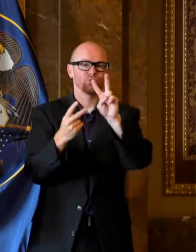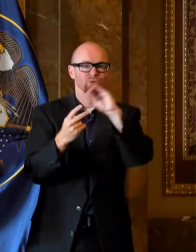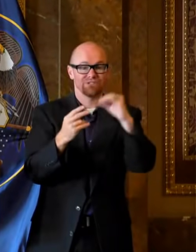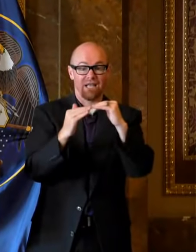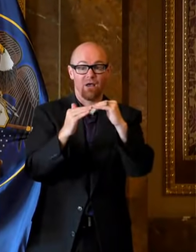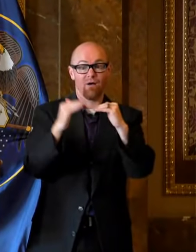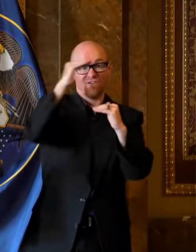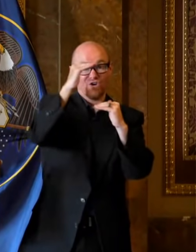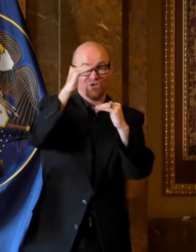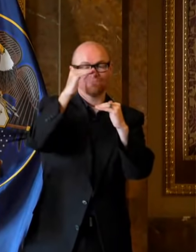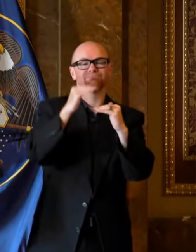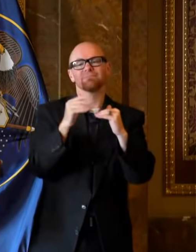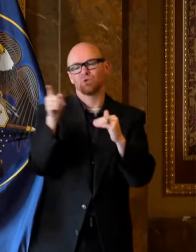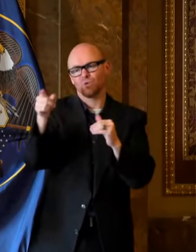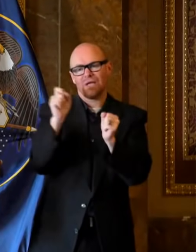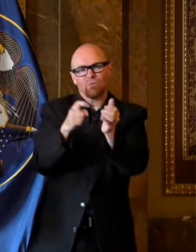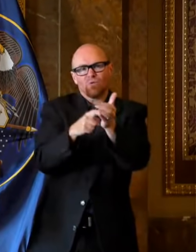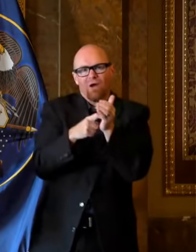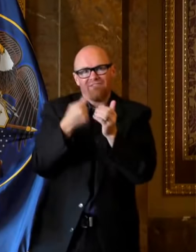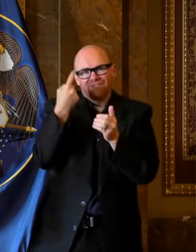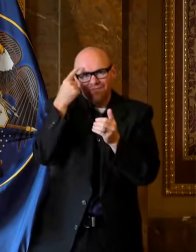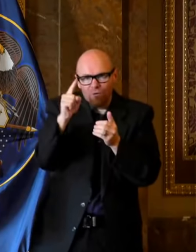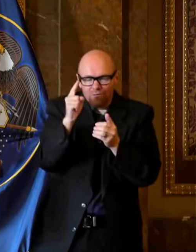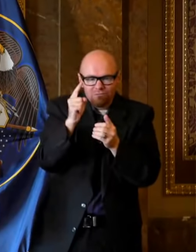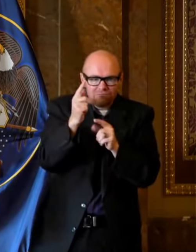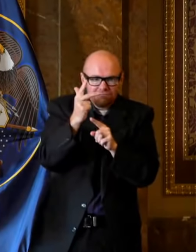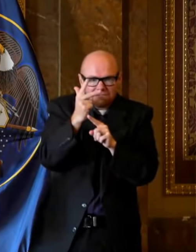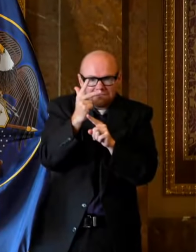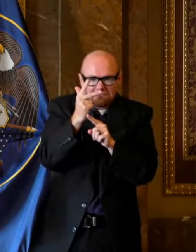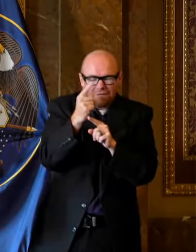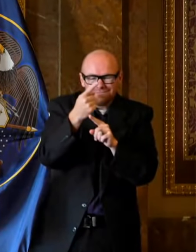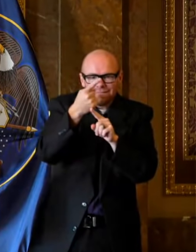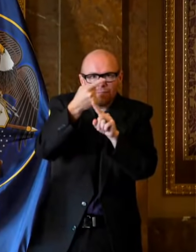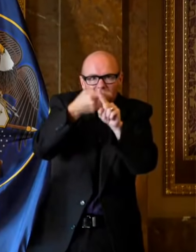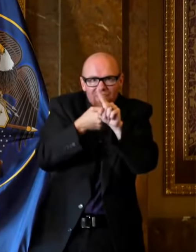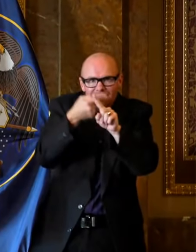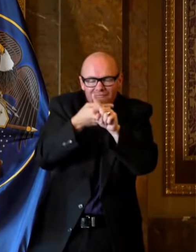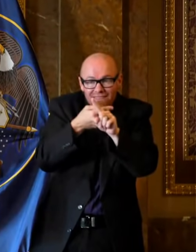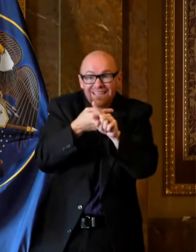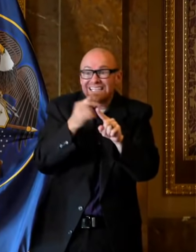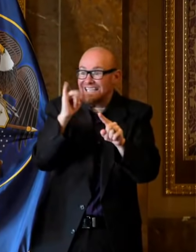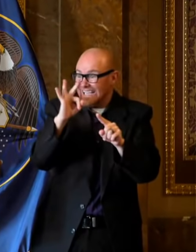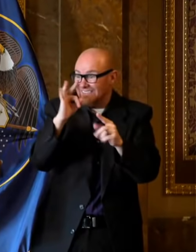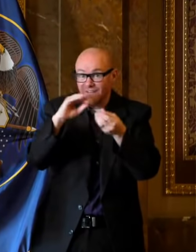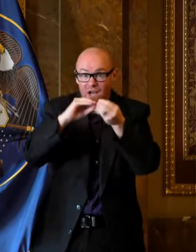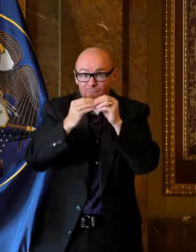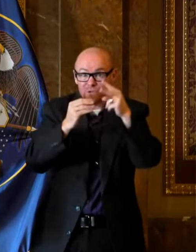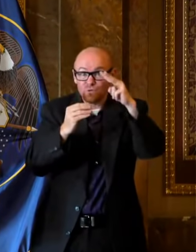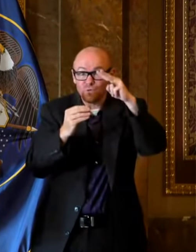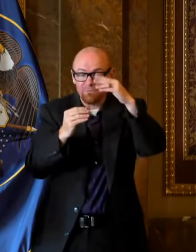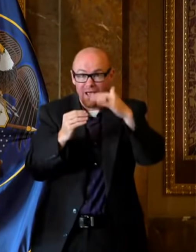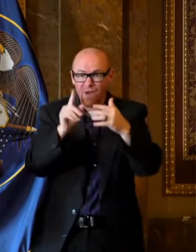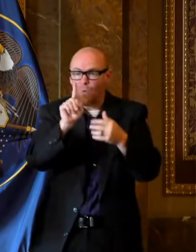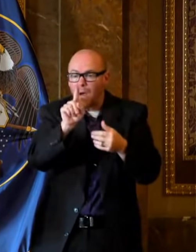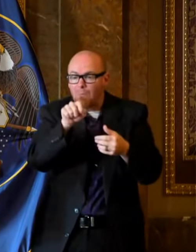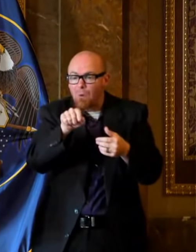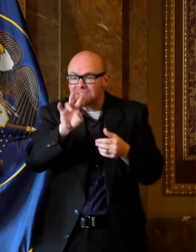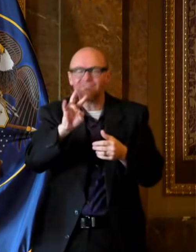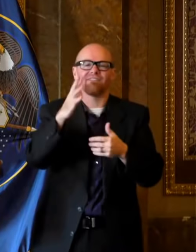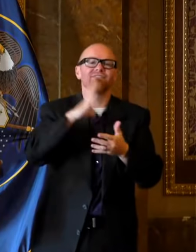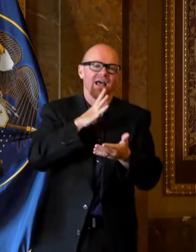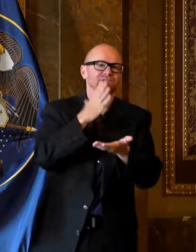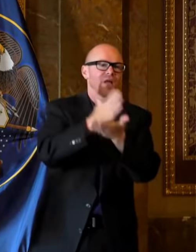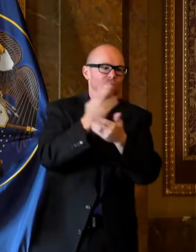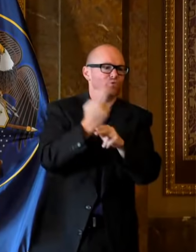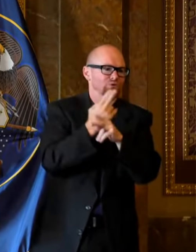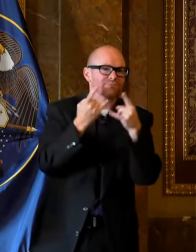would have a threshold. If spread got above that threshold, they could bring masks in and until it got below that threshold, and then the mask would go